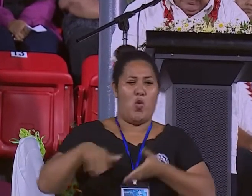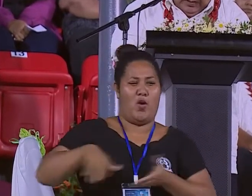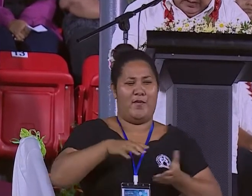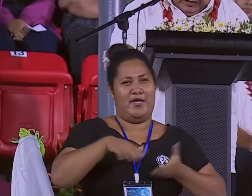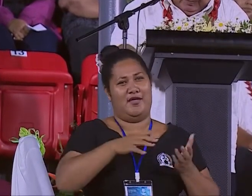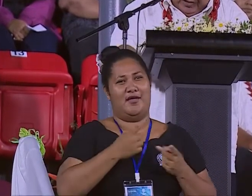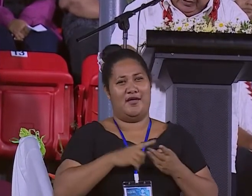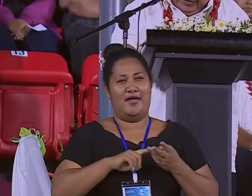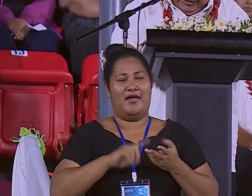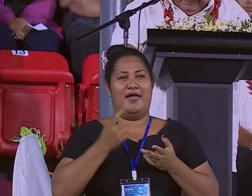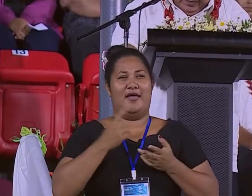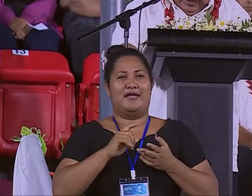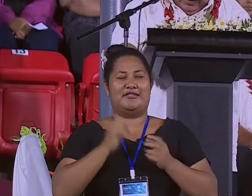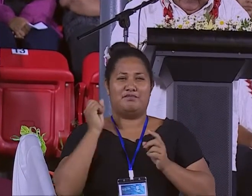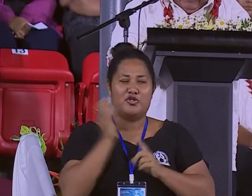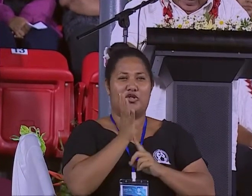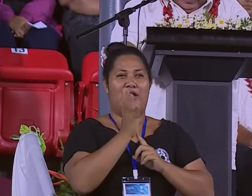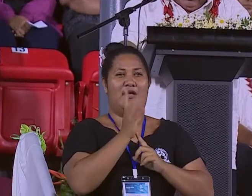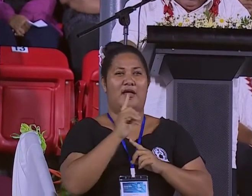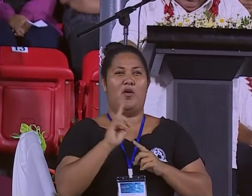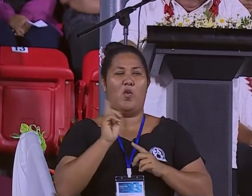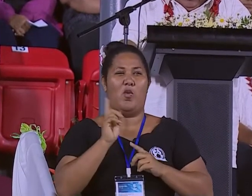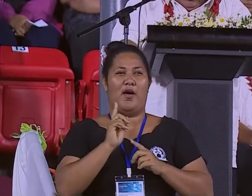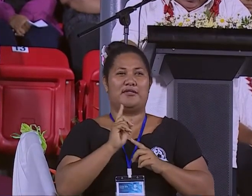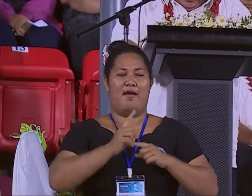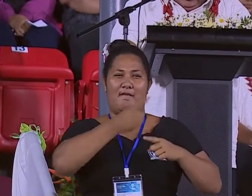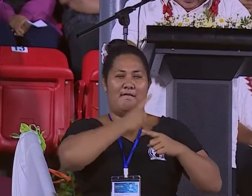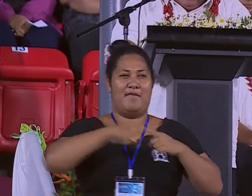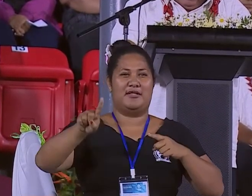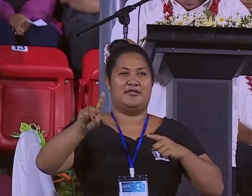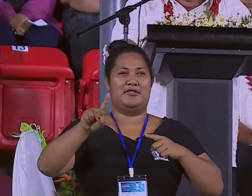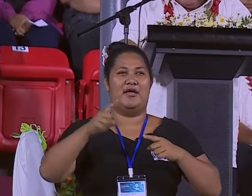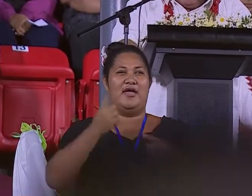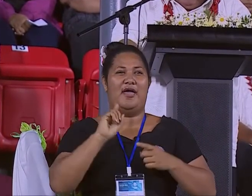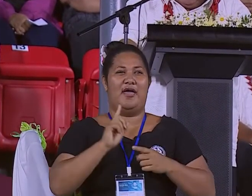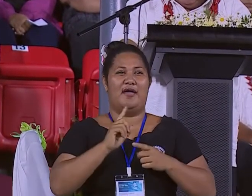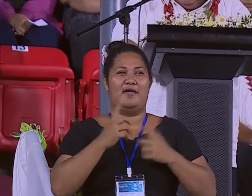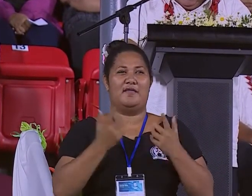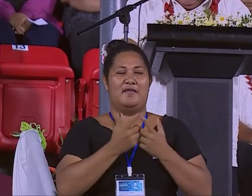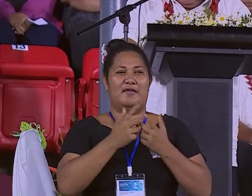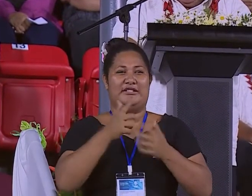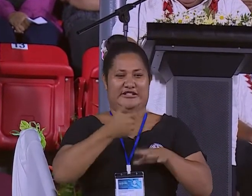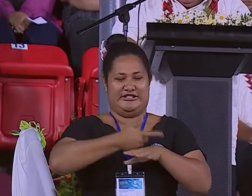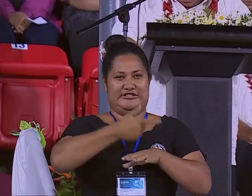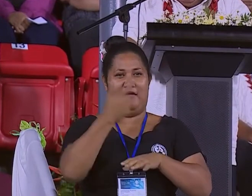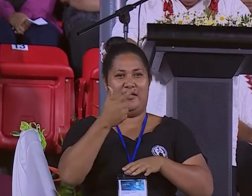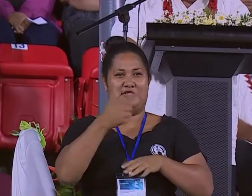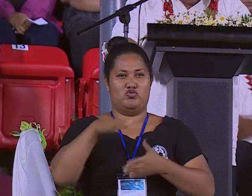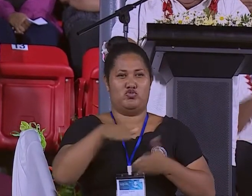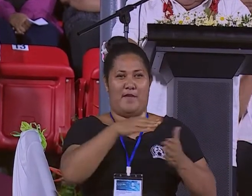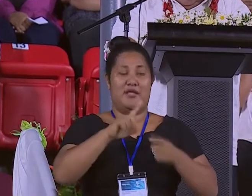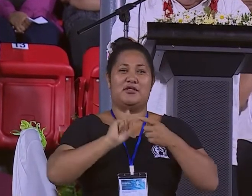netball, rugby, especially the fast, fury and action-packed